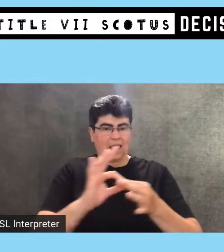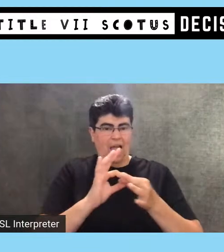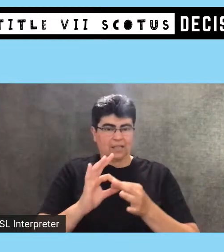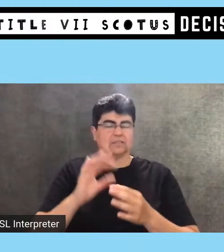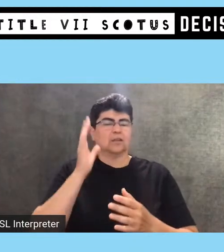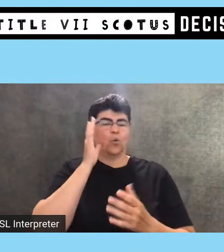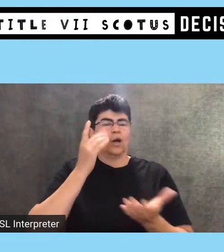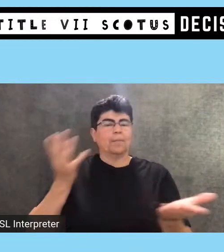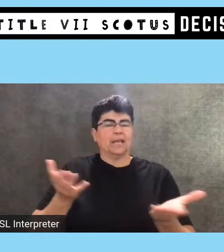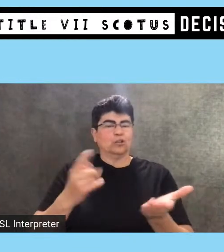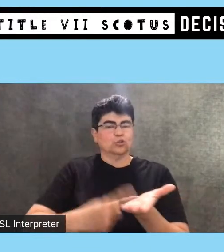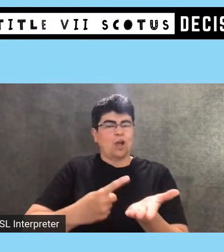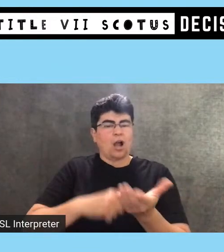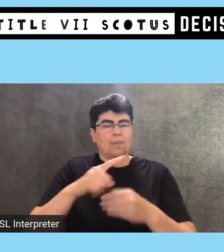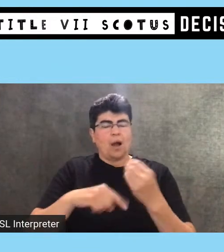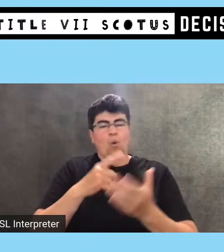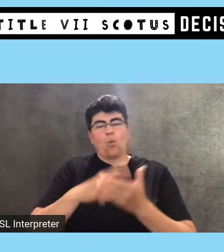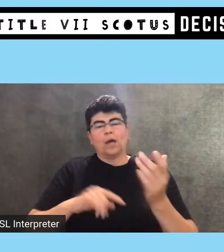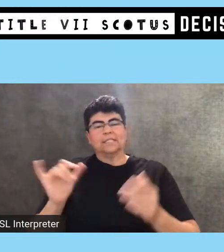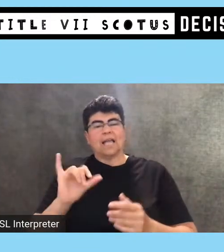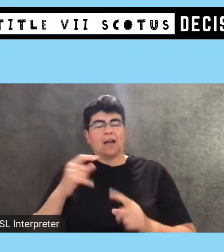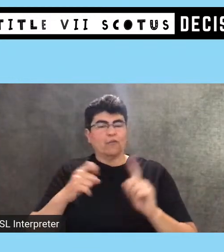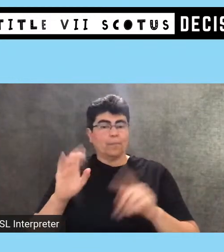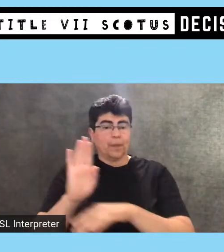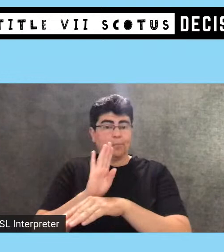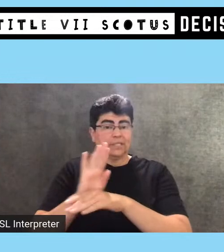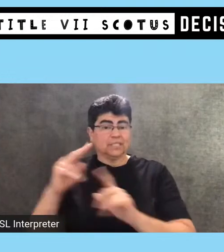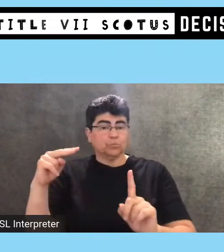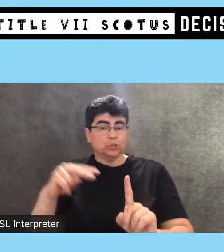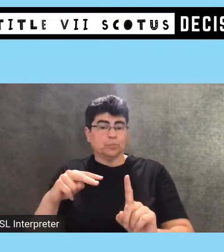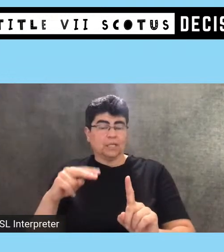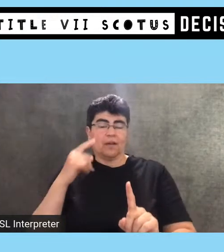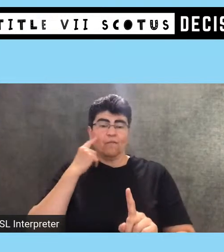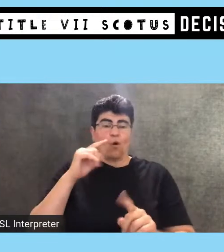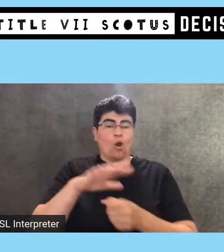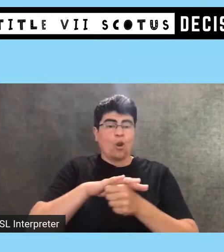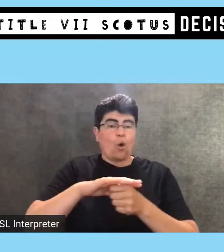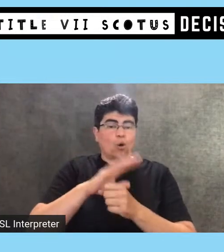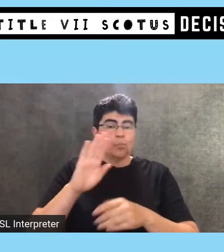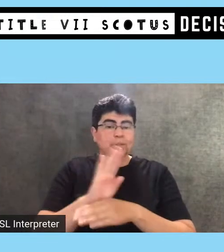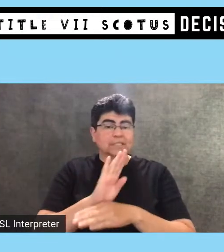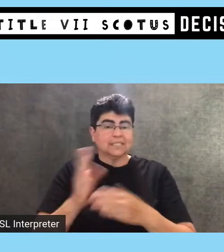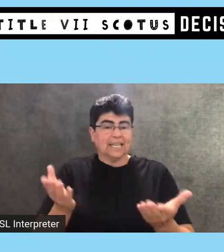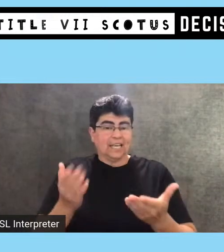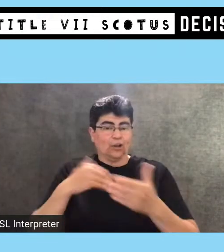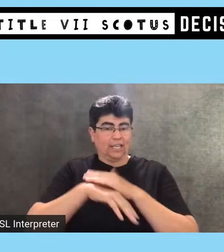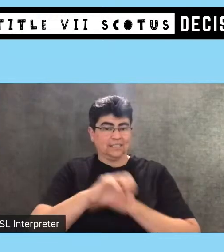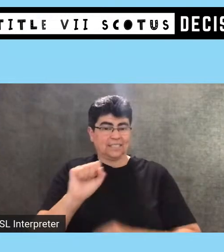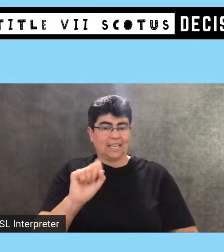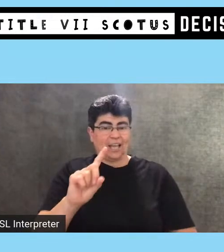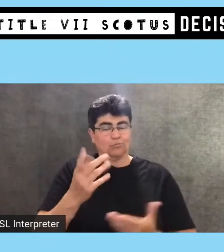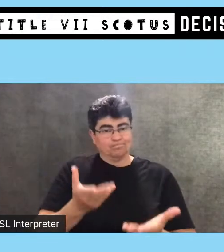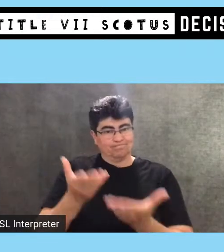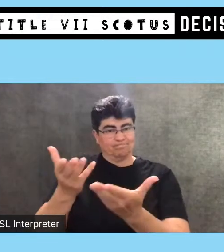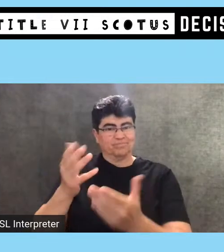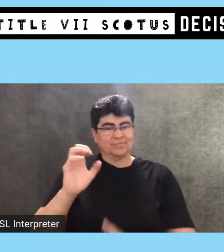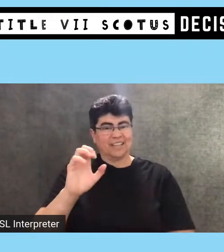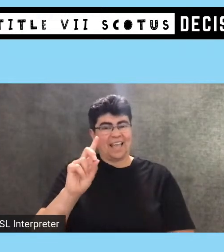about what it's like from the business perspective in terms of local businesses here in San Diego. Take it away, Eddie.